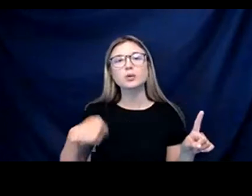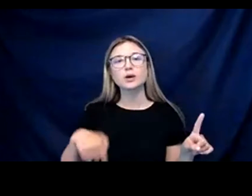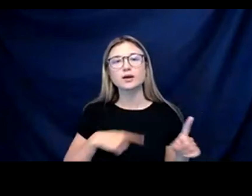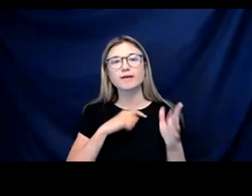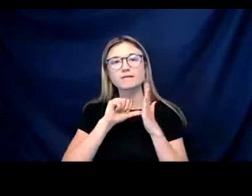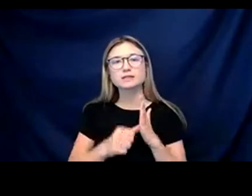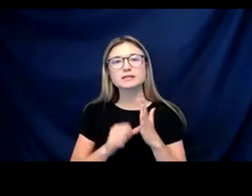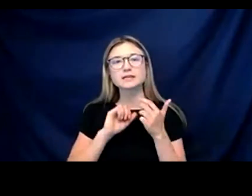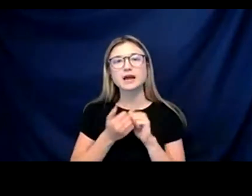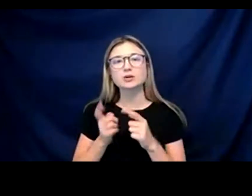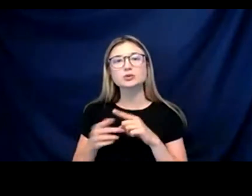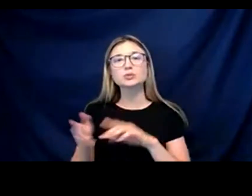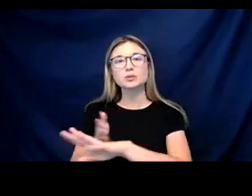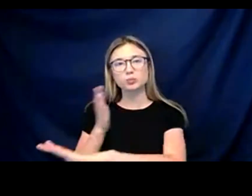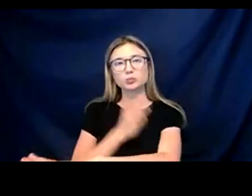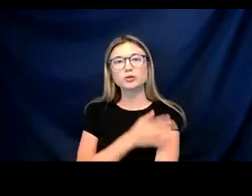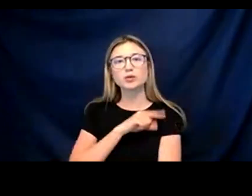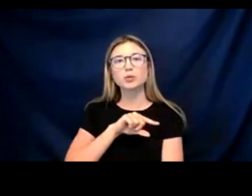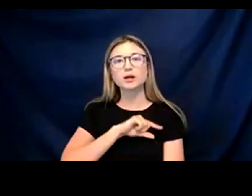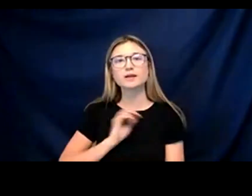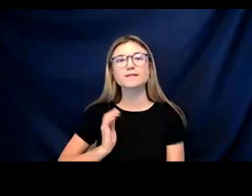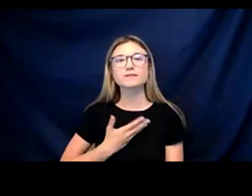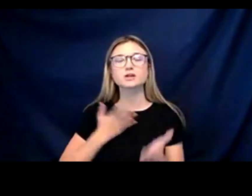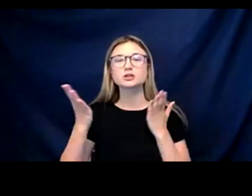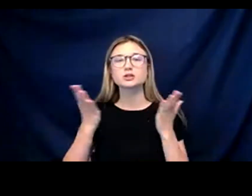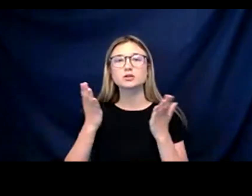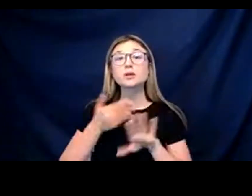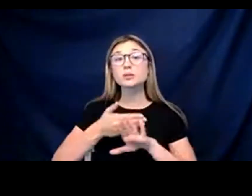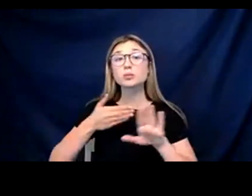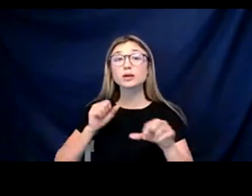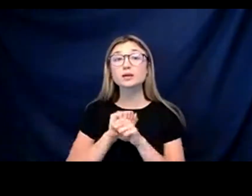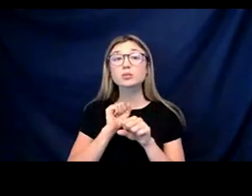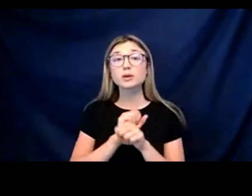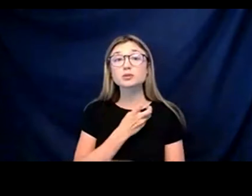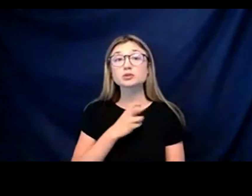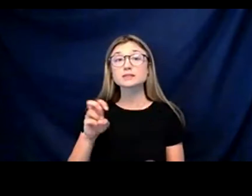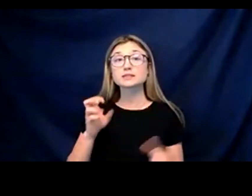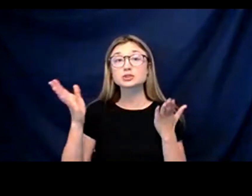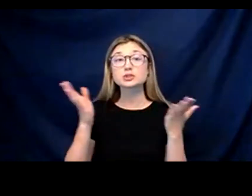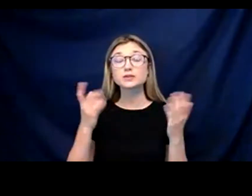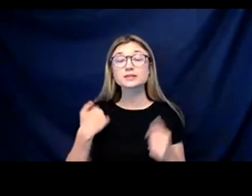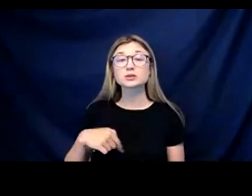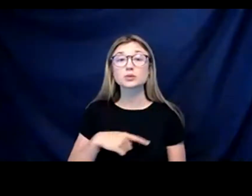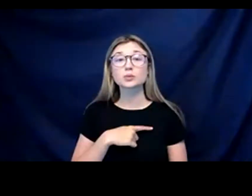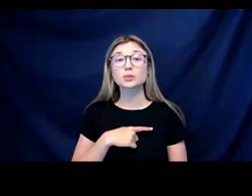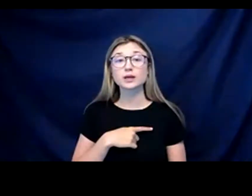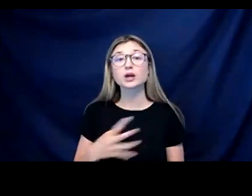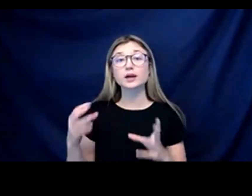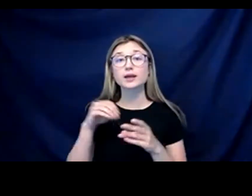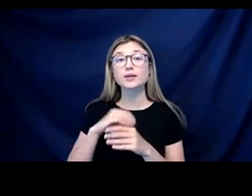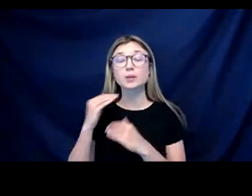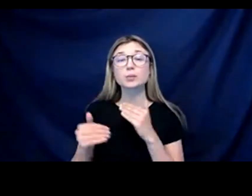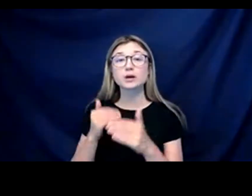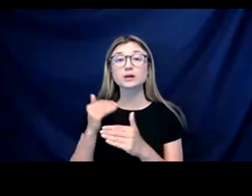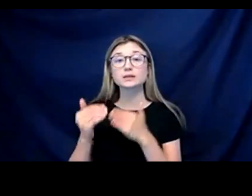the quality of our services. With pre-employment transition services, we actually are in the process of